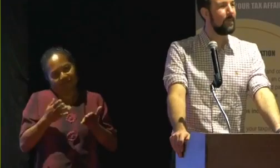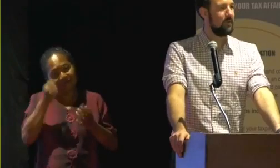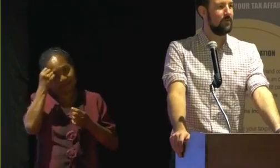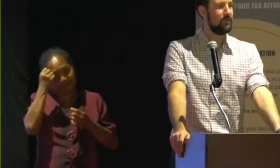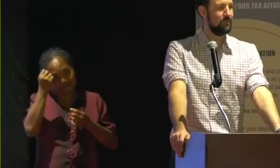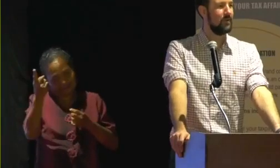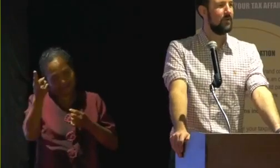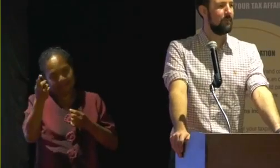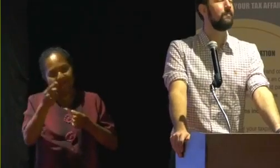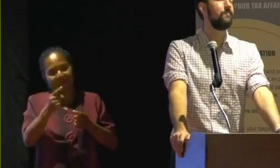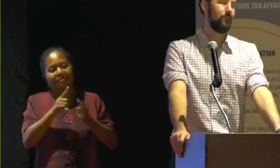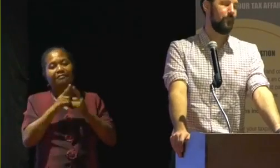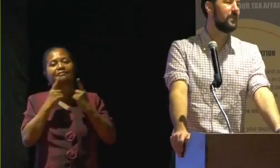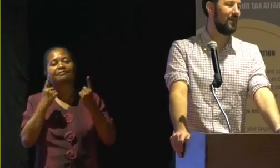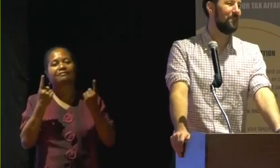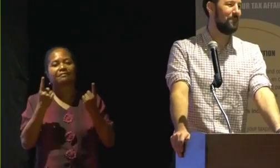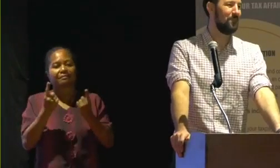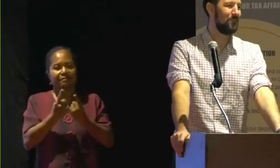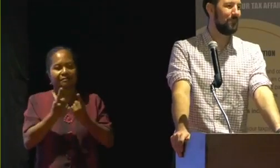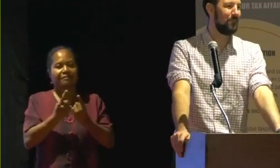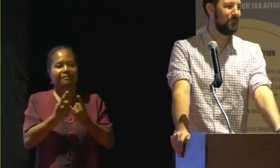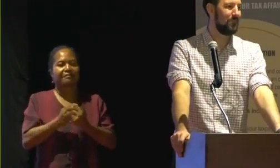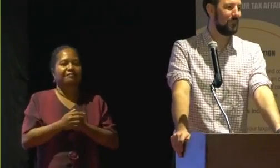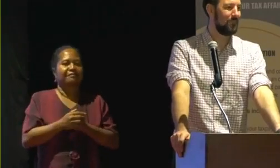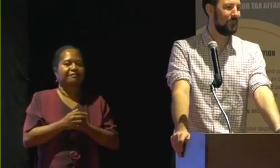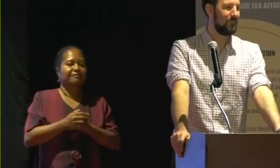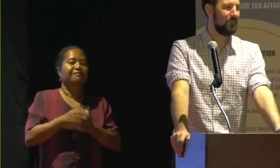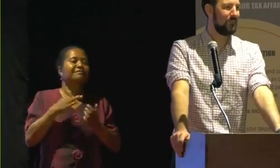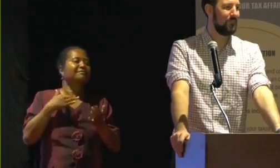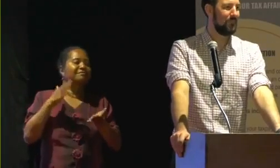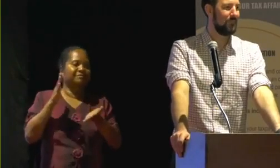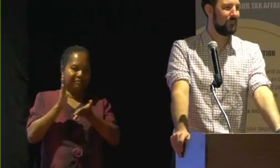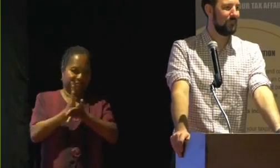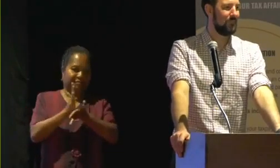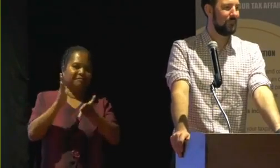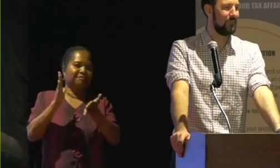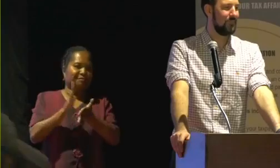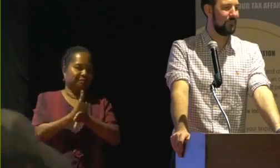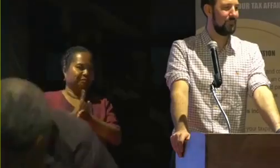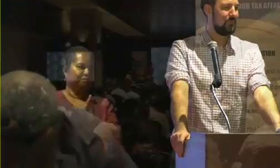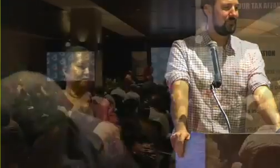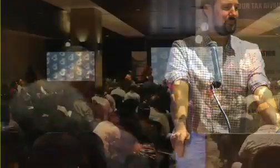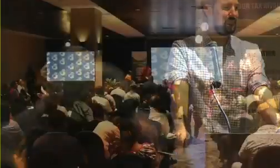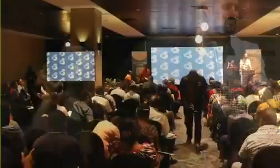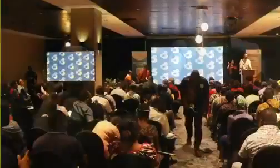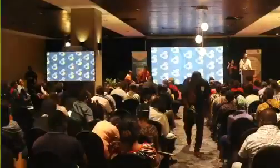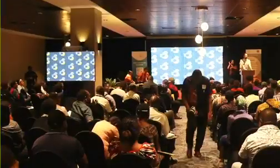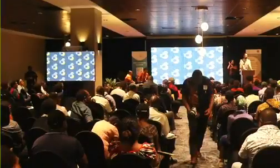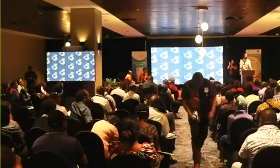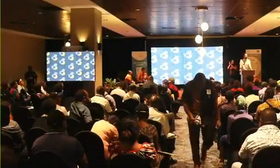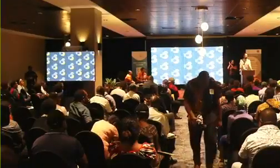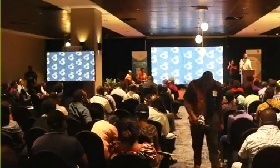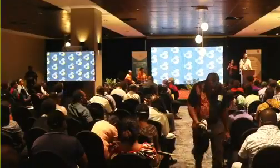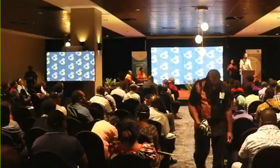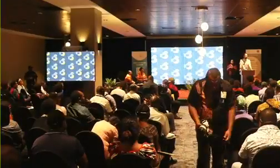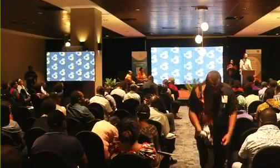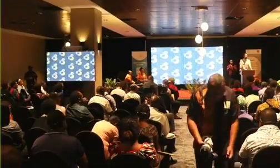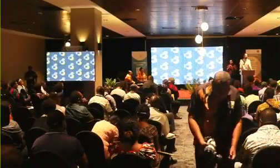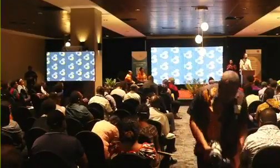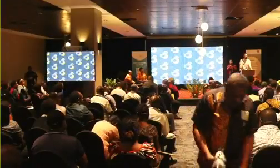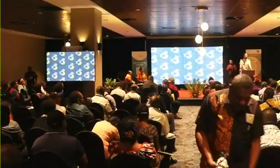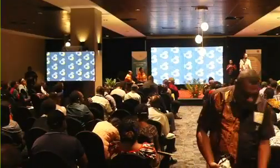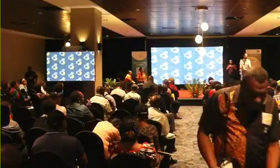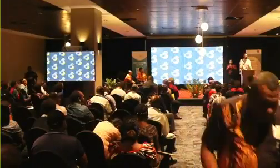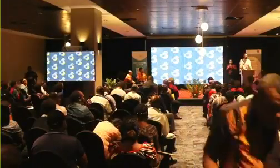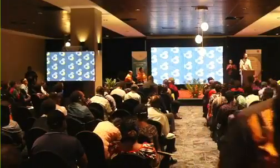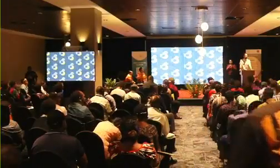things we need to build and fix the bugs as we go along. Yeah. So I'm happy to hear that finally we've got this thing going on, and